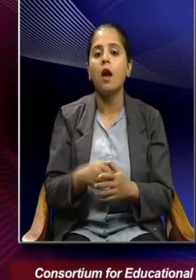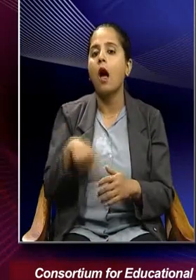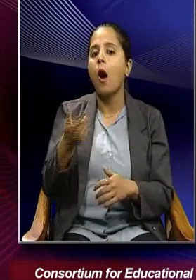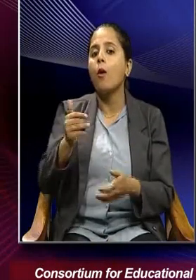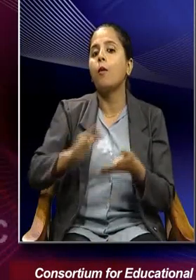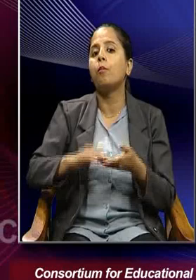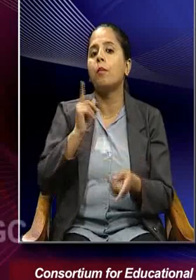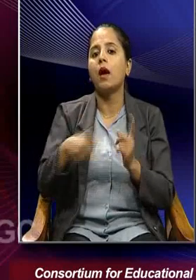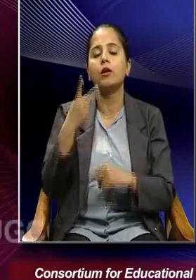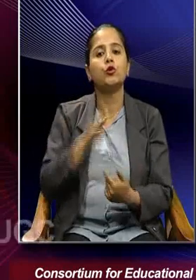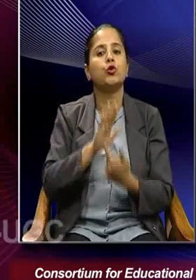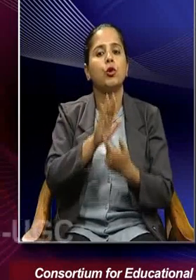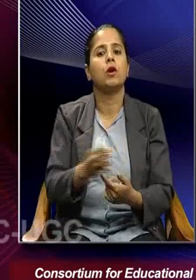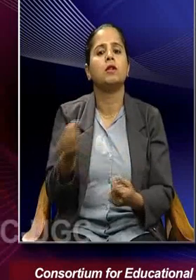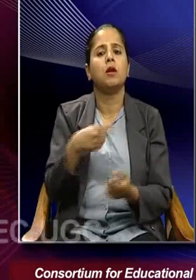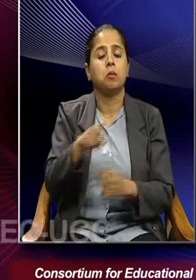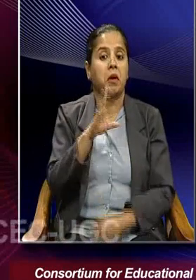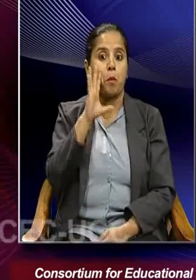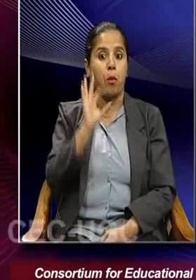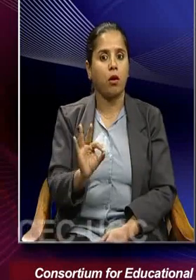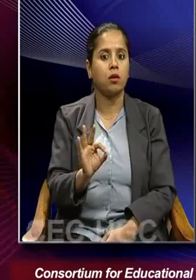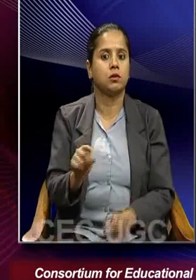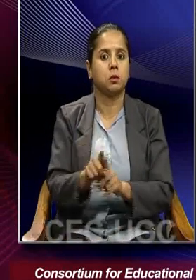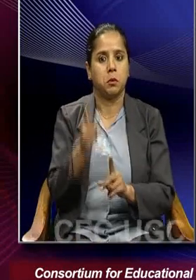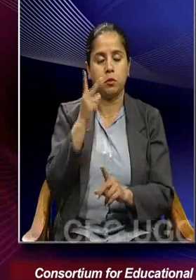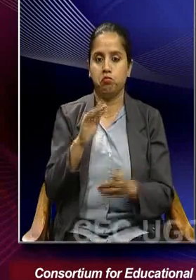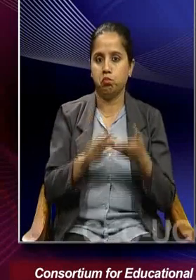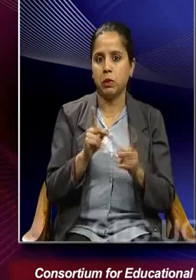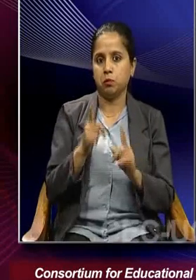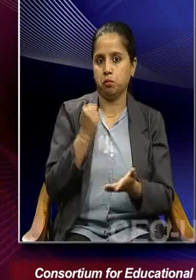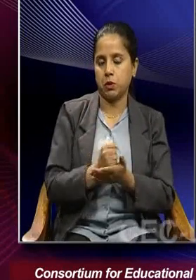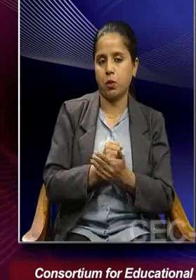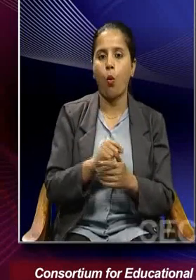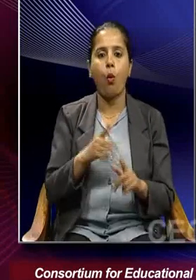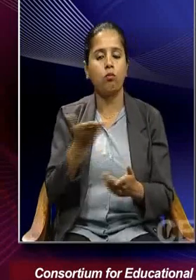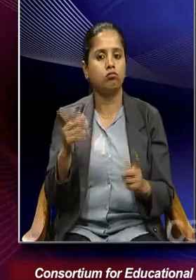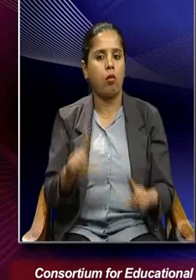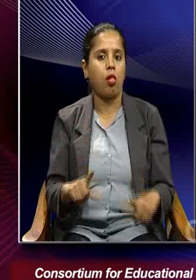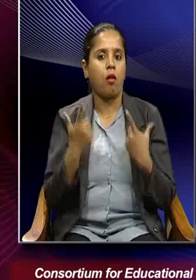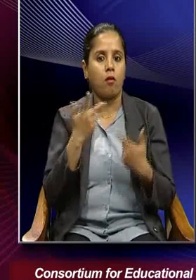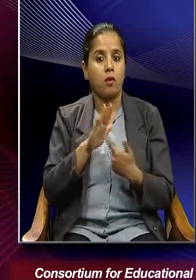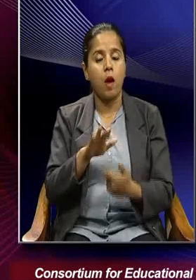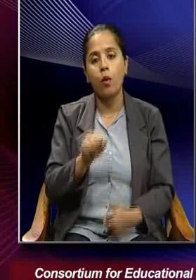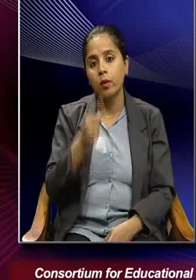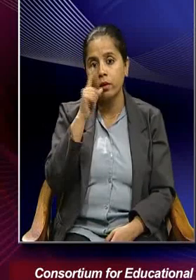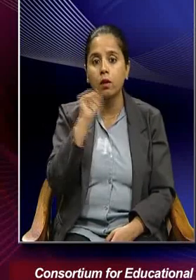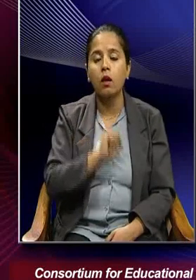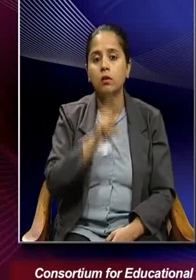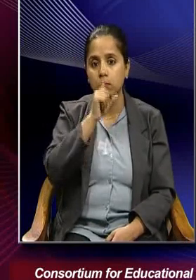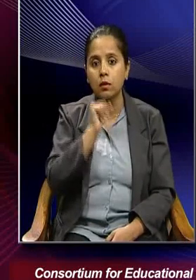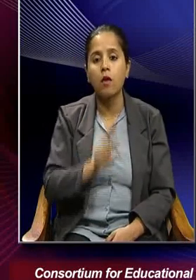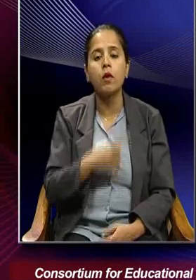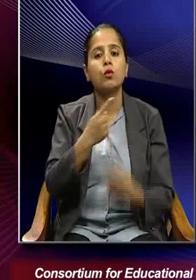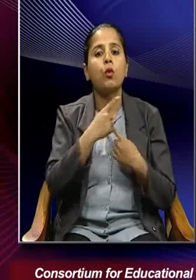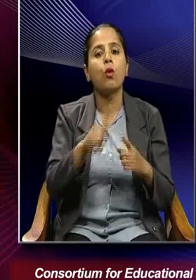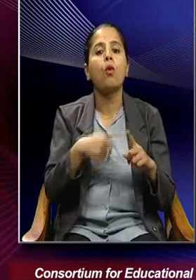marriage is shown to be some kind of an important component of one's life, and how grandparents they are also talking